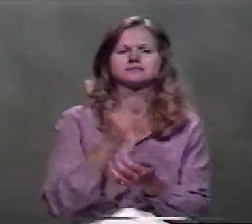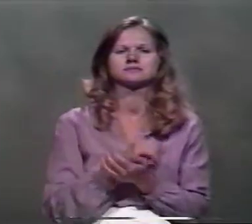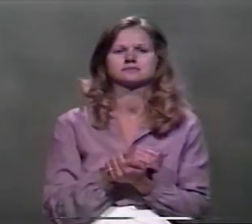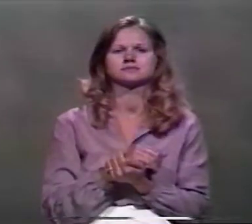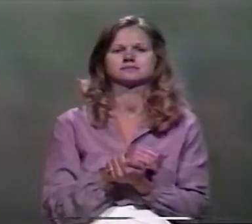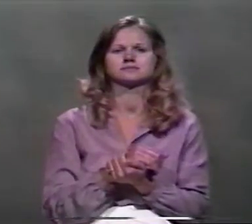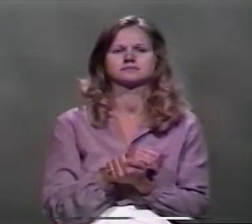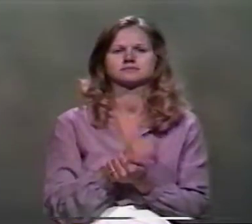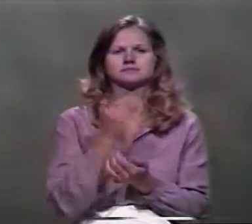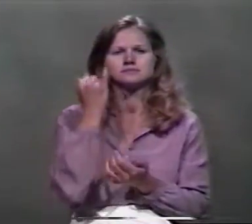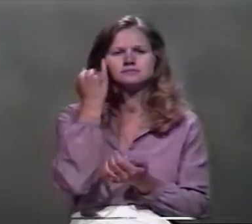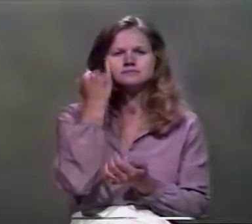Idea.